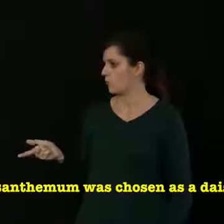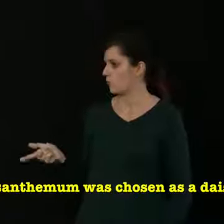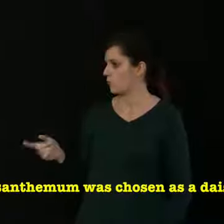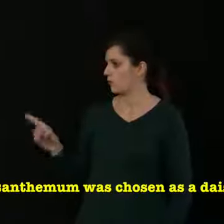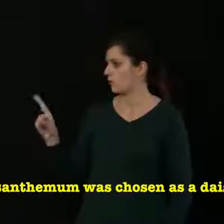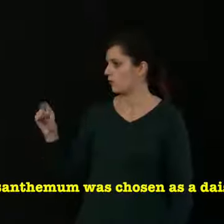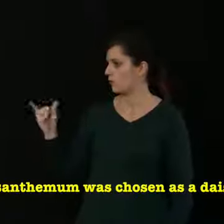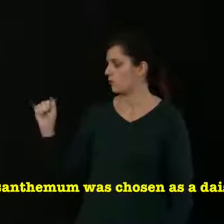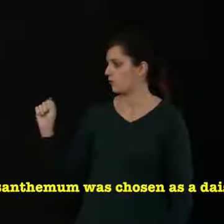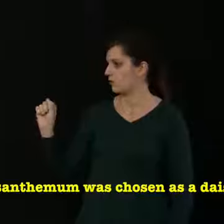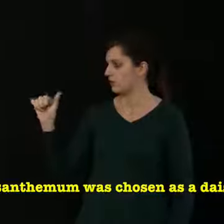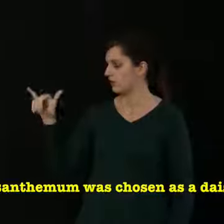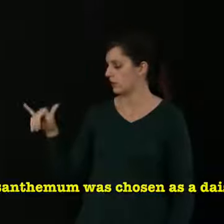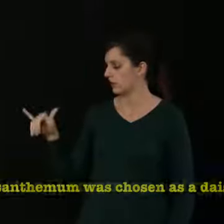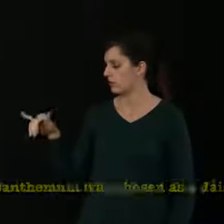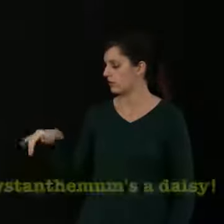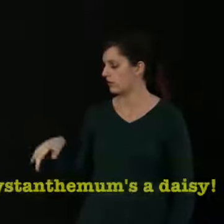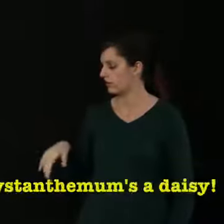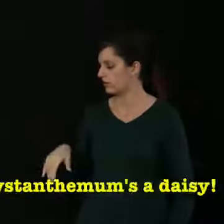a daisy.